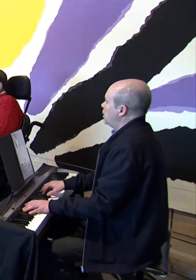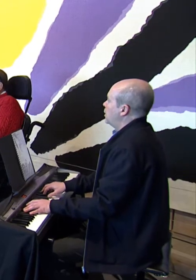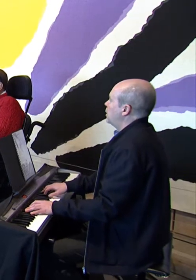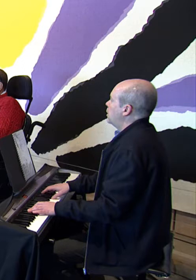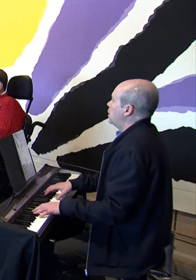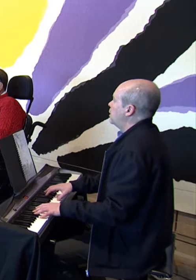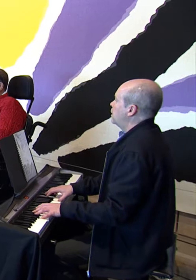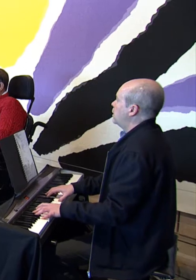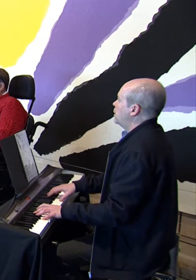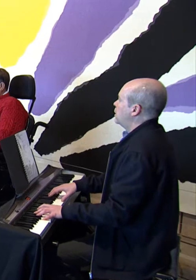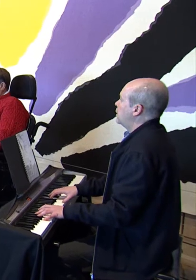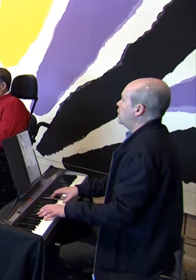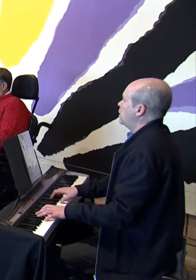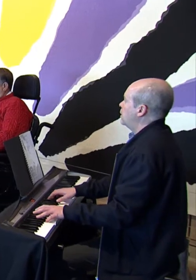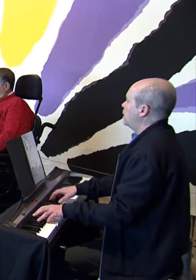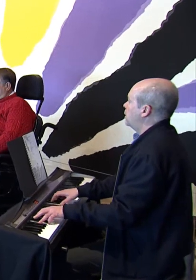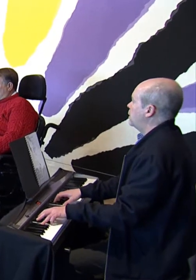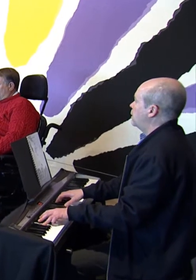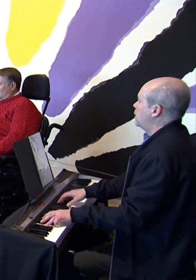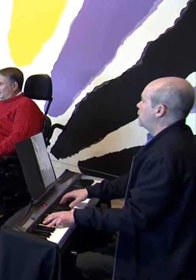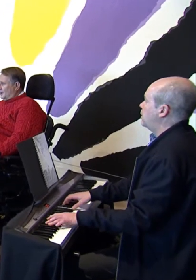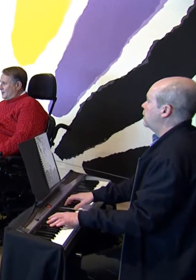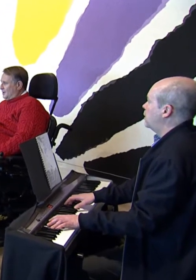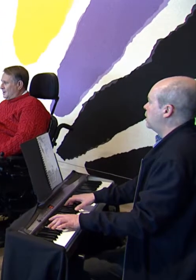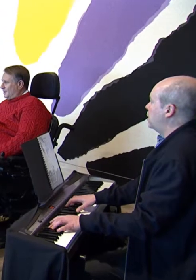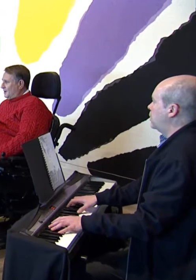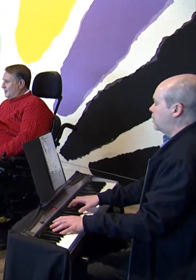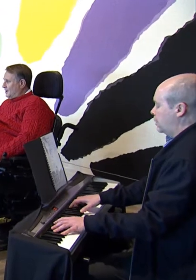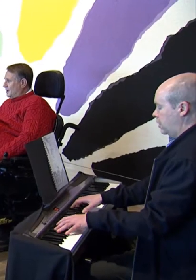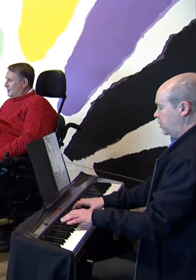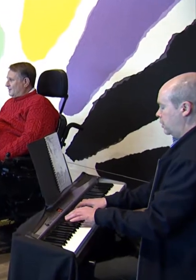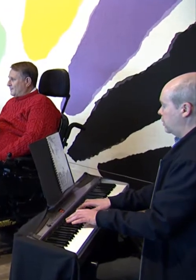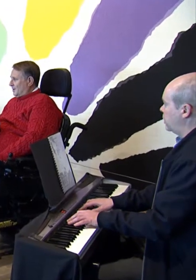But there are dreams that cannot be,